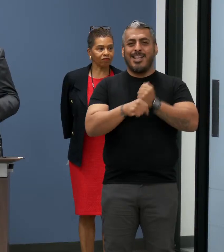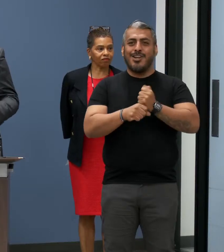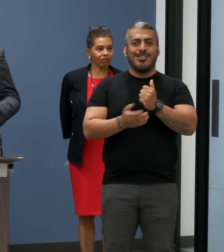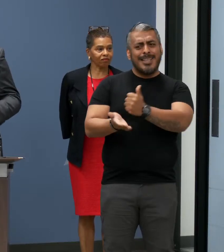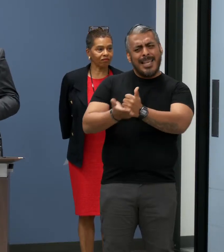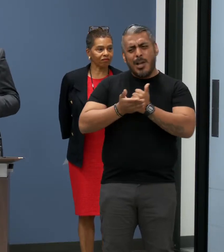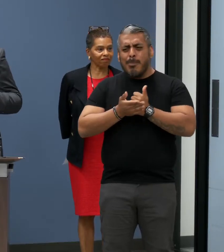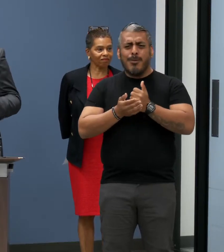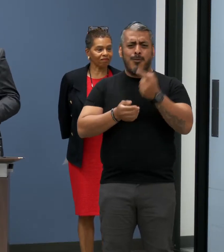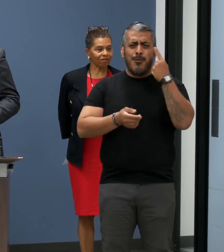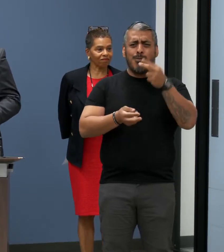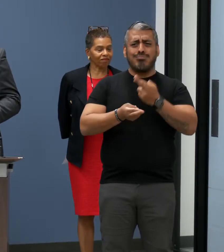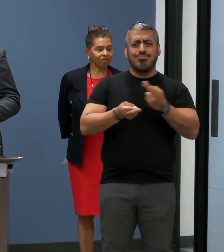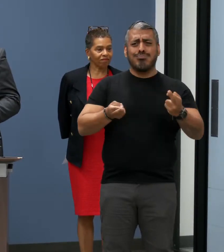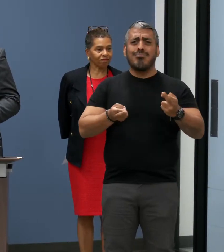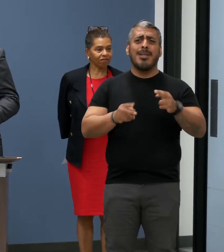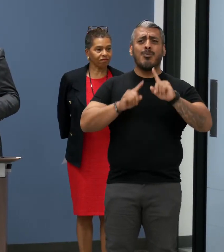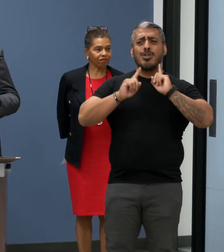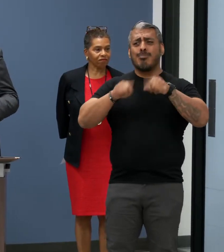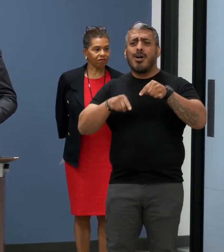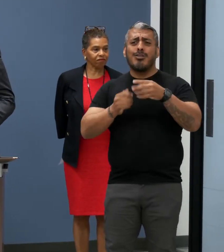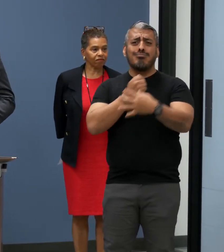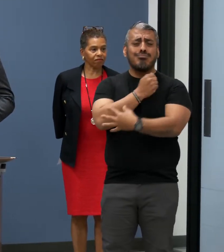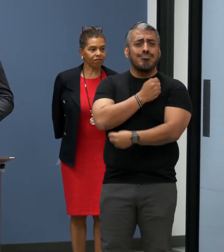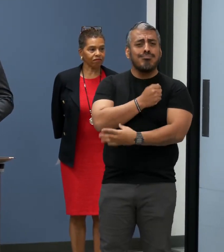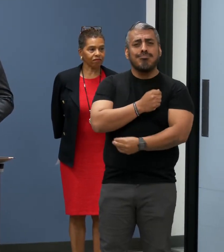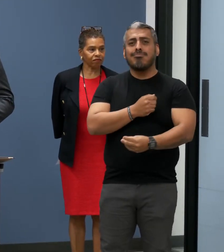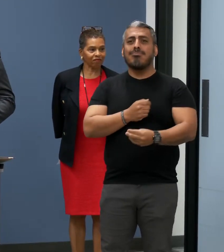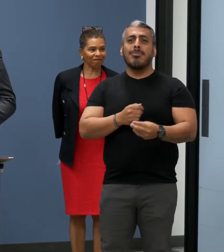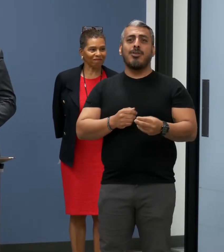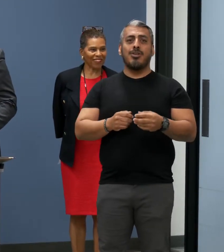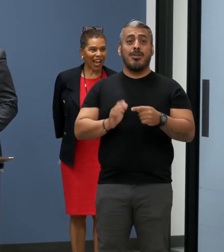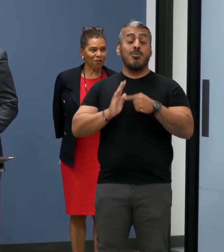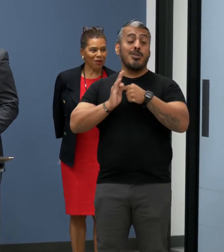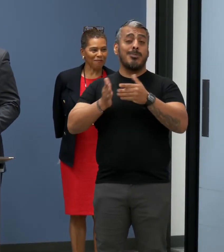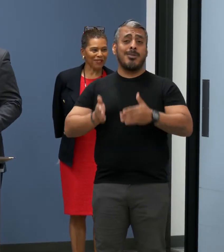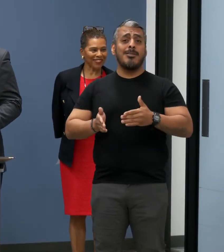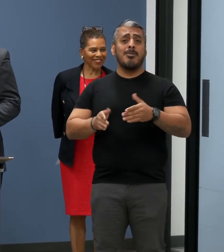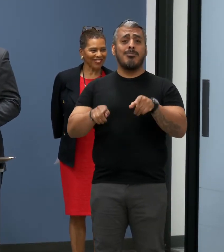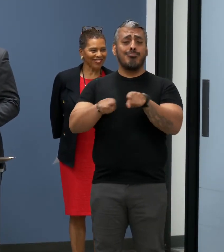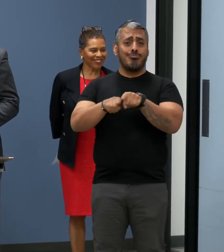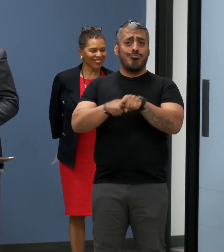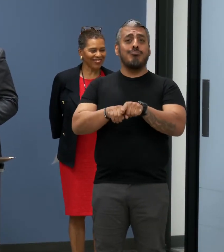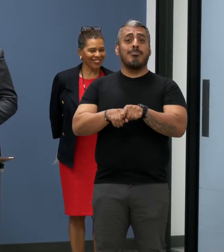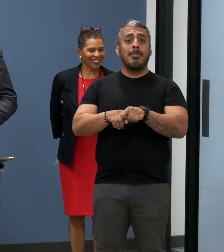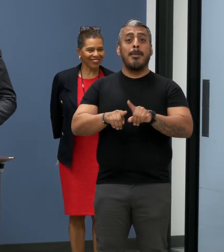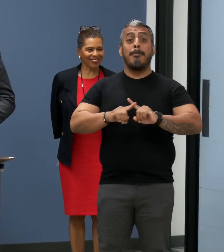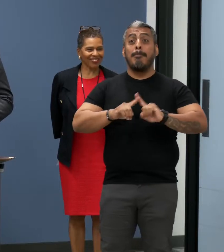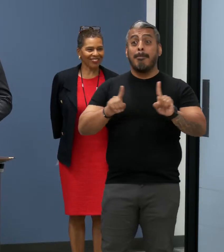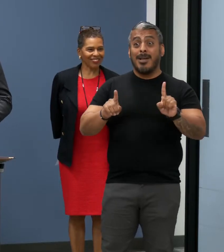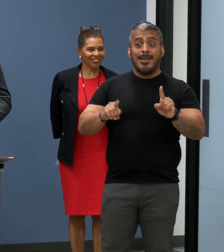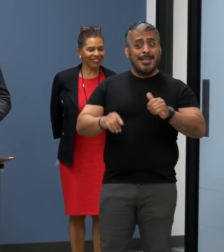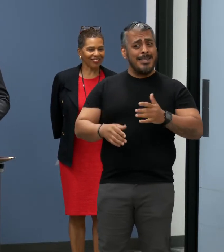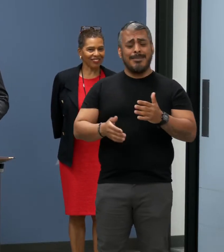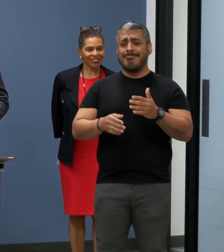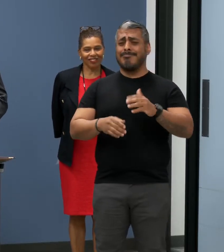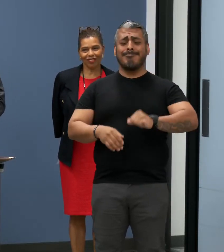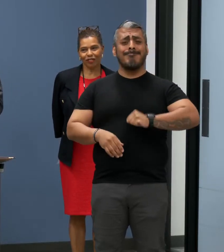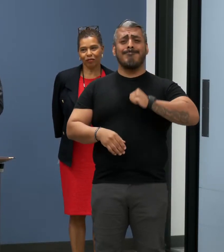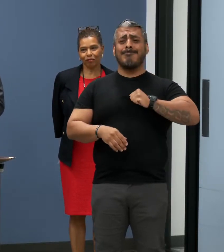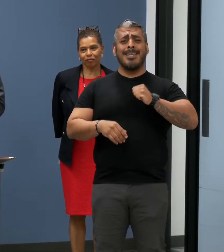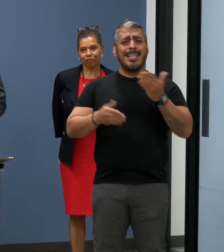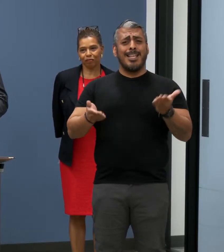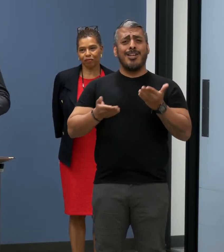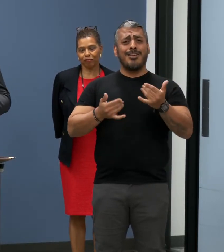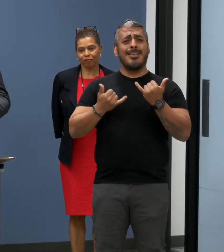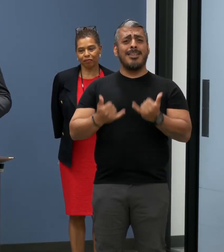to secure the resources we need to respond to homelessness. Her representatives are here with us today as well. It's fitting to be here today at the Housing